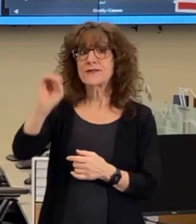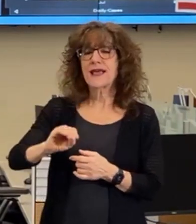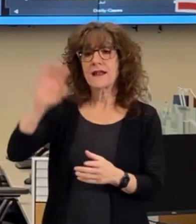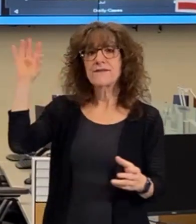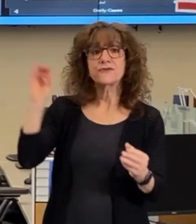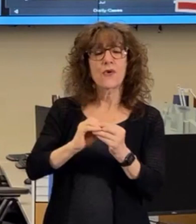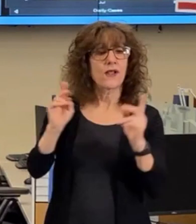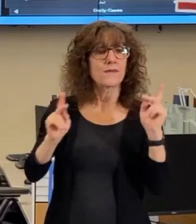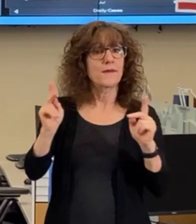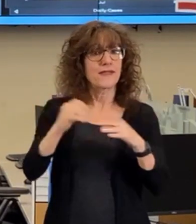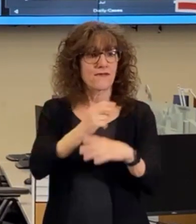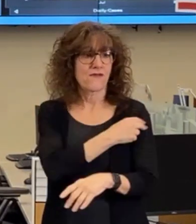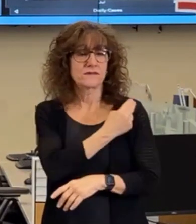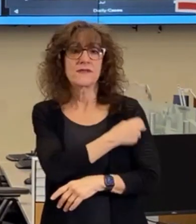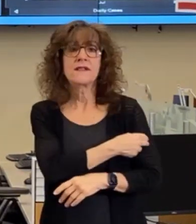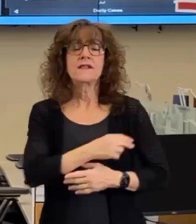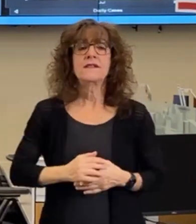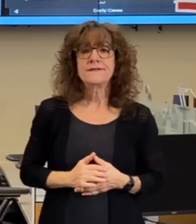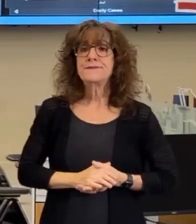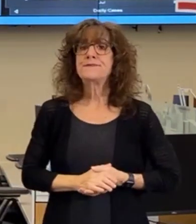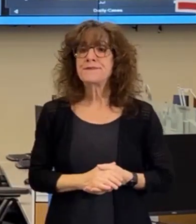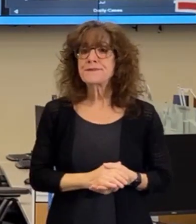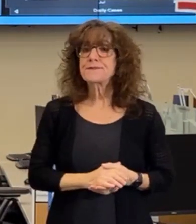total hospital population.